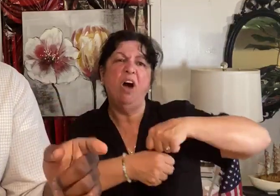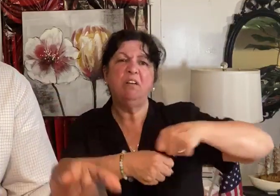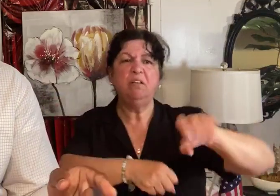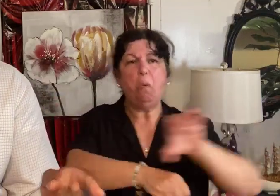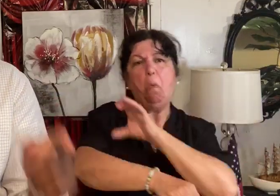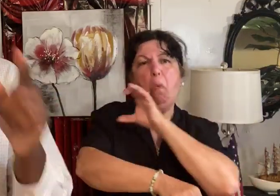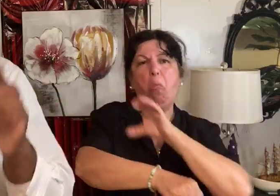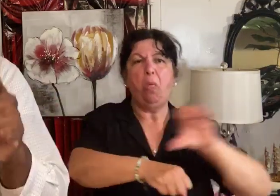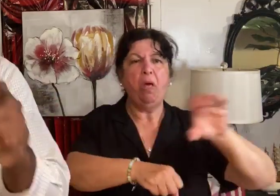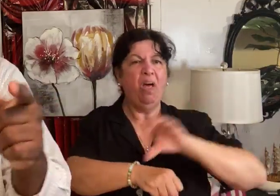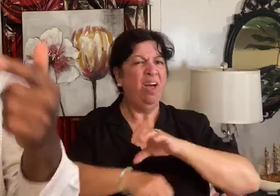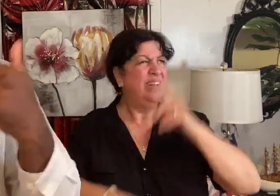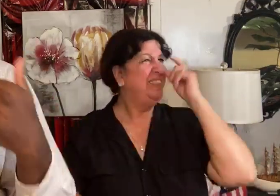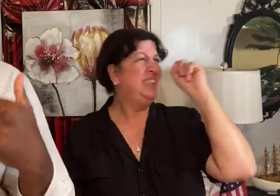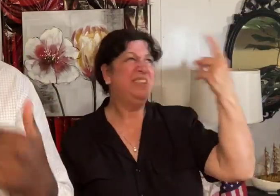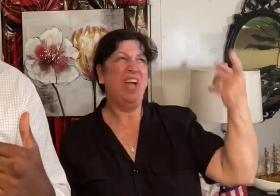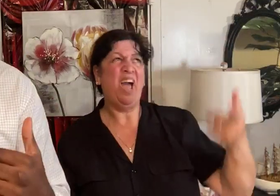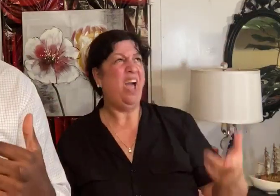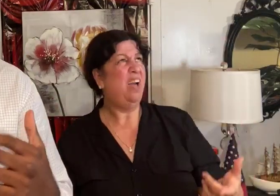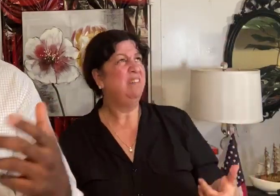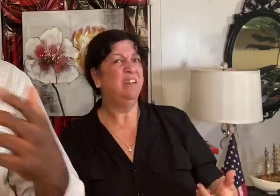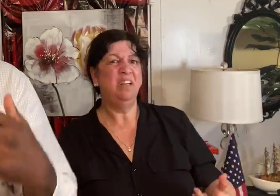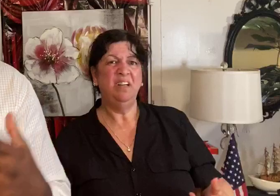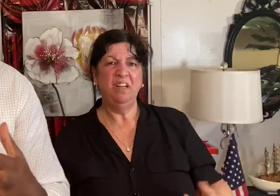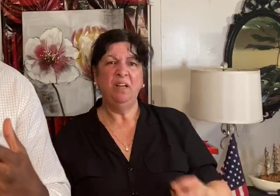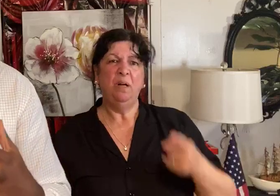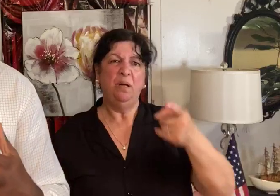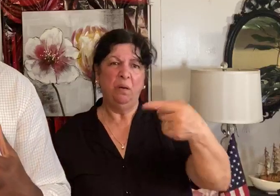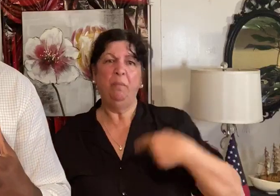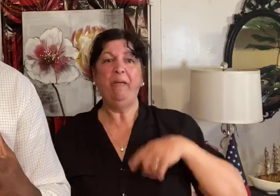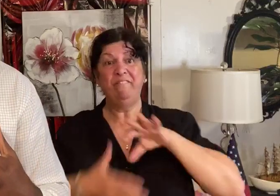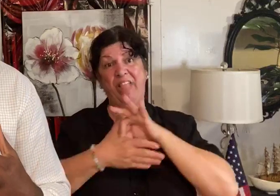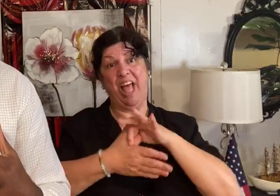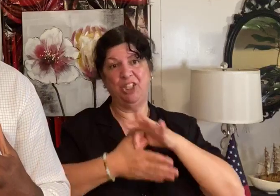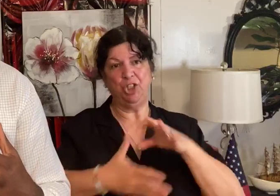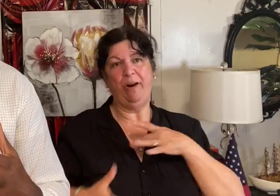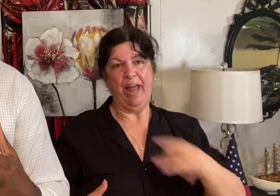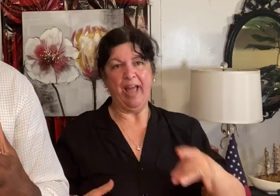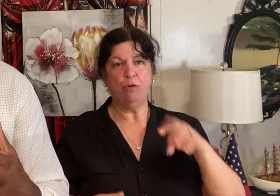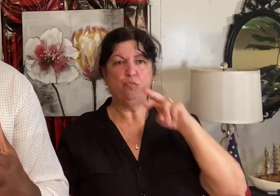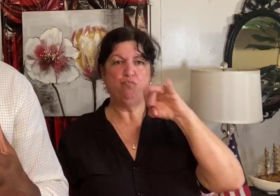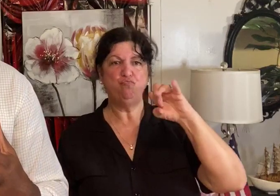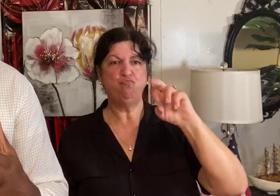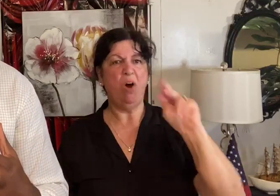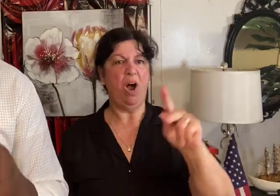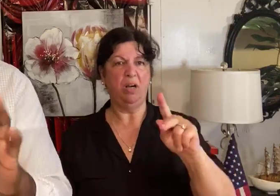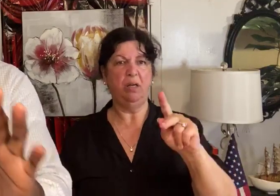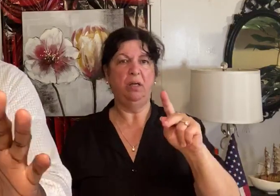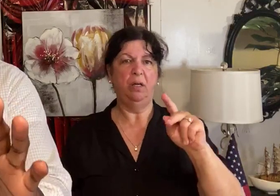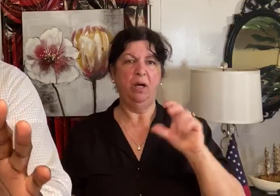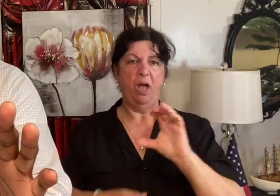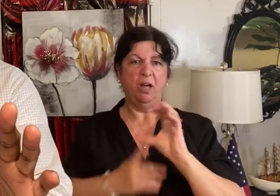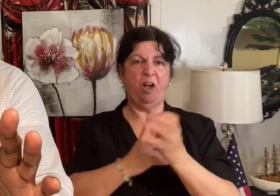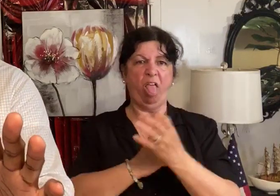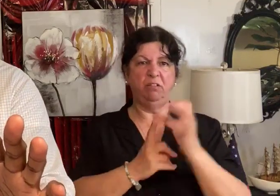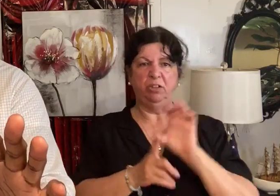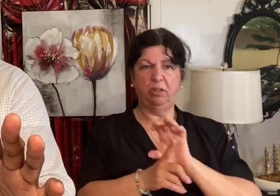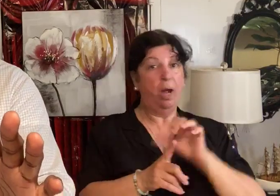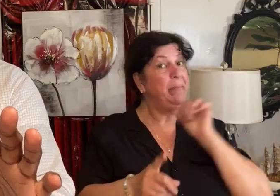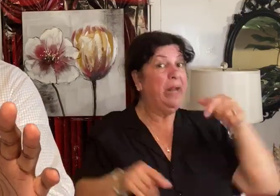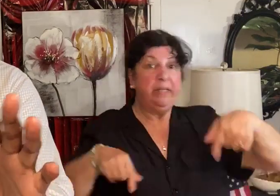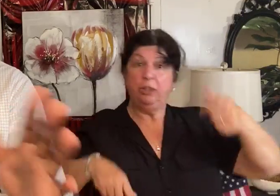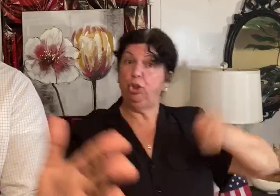was more pleased with that. That looks more pleasing to us who like the rock culture. But I'm not here to judge